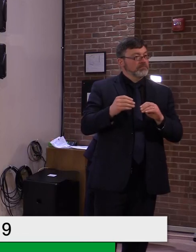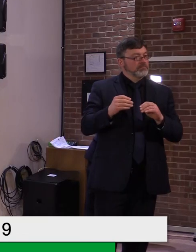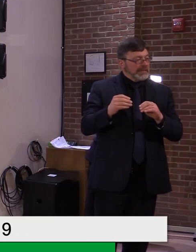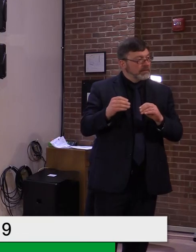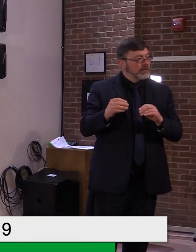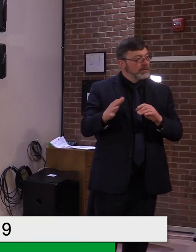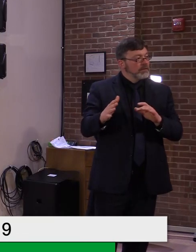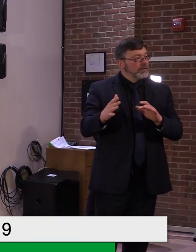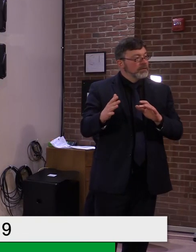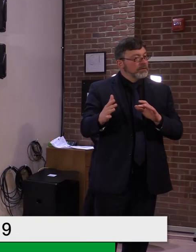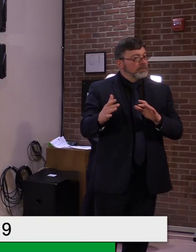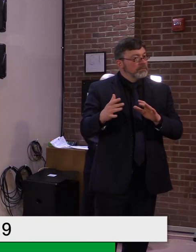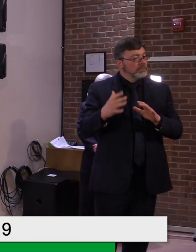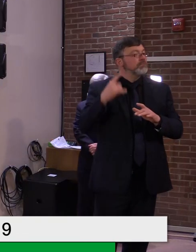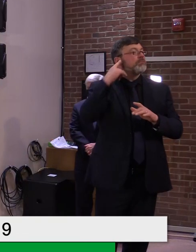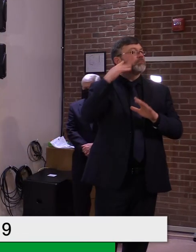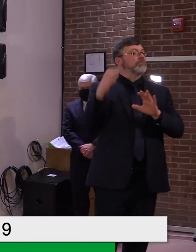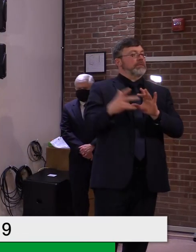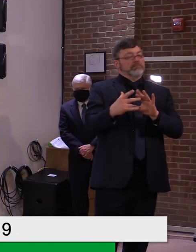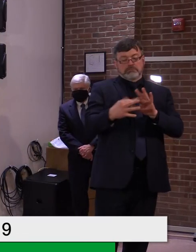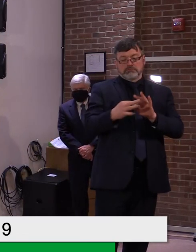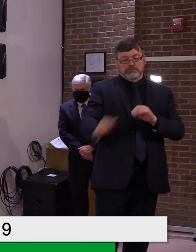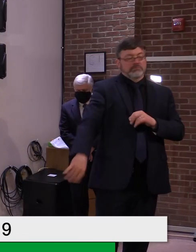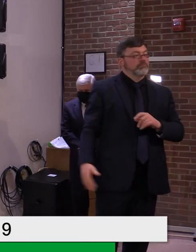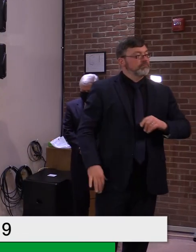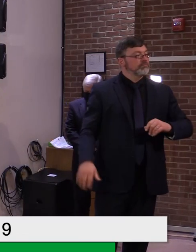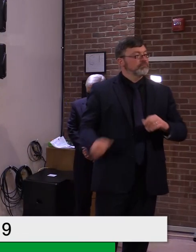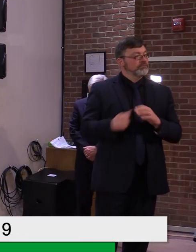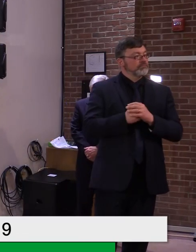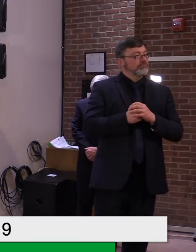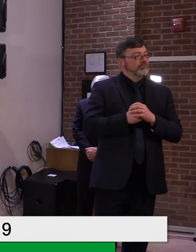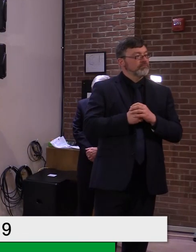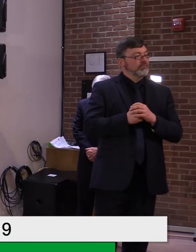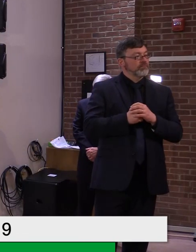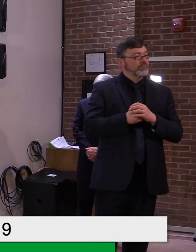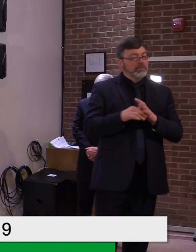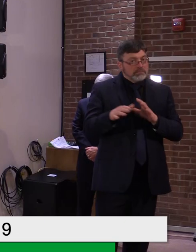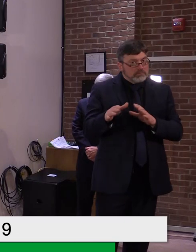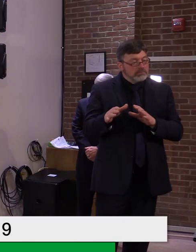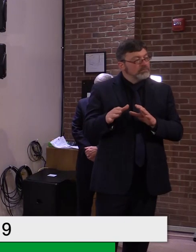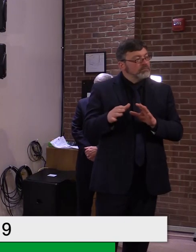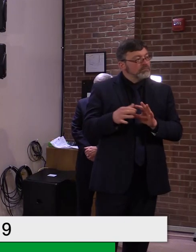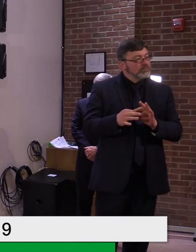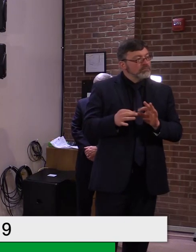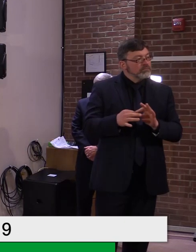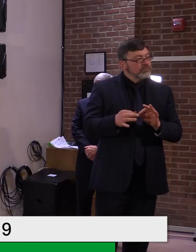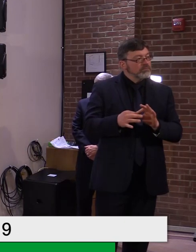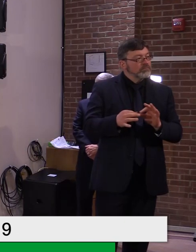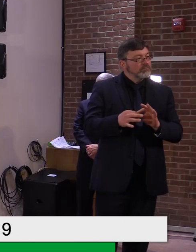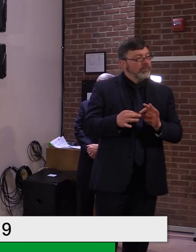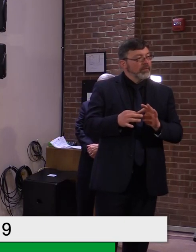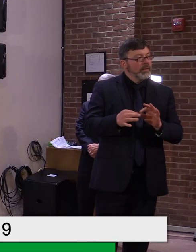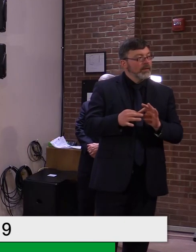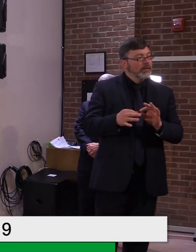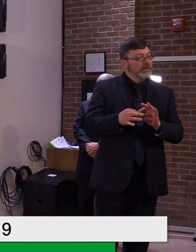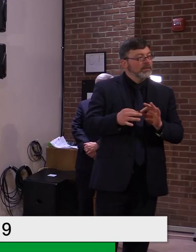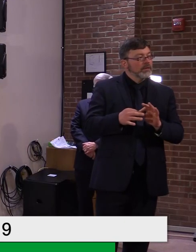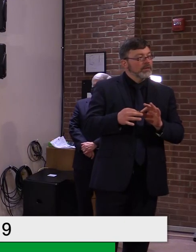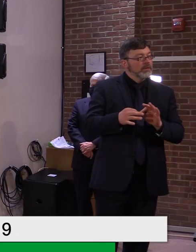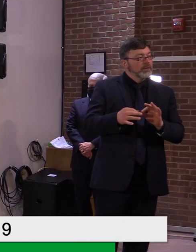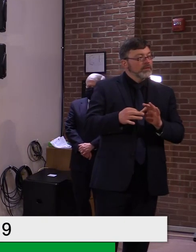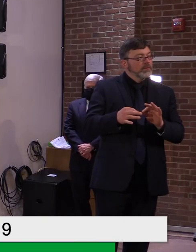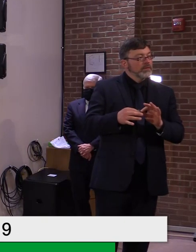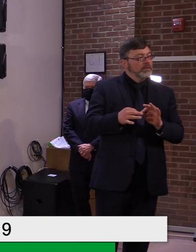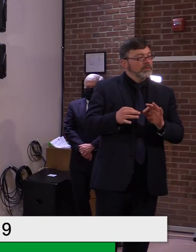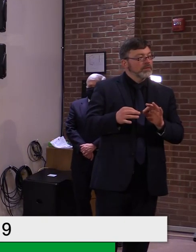Thank you, Rebecca. Governor, I haven't spoken to you since before the passing of our friend Travis Roy last October, and just wanted to thank you for the